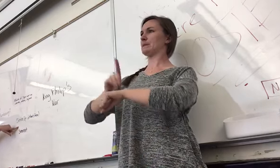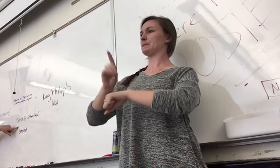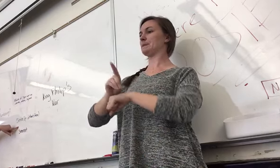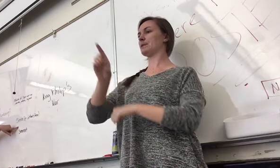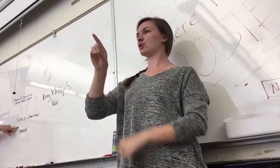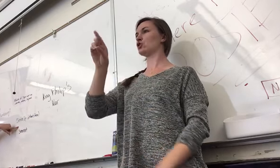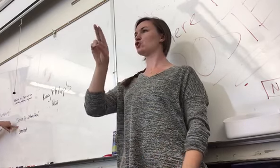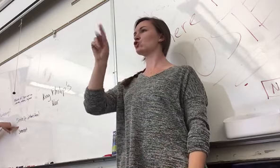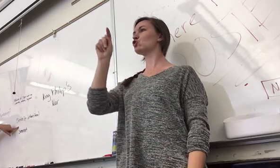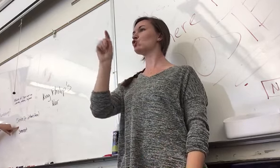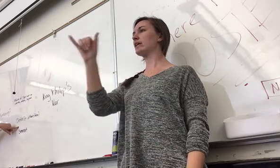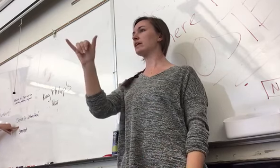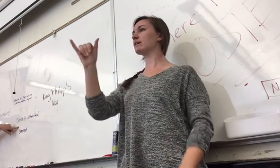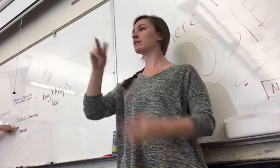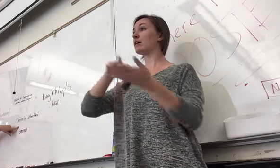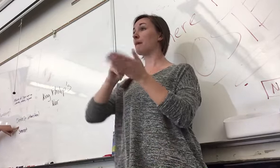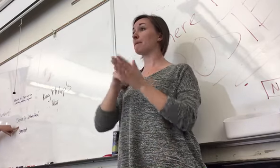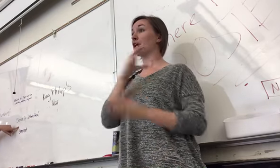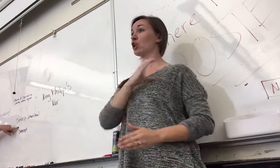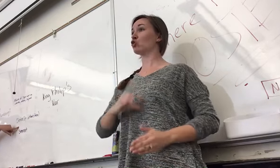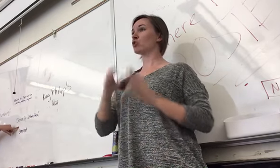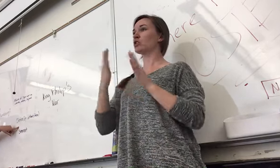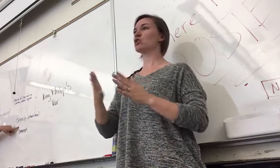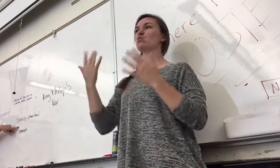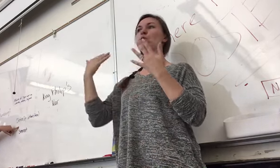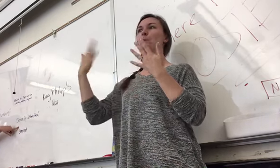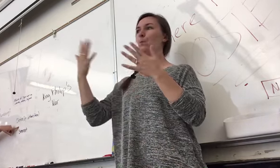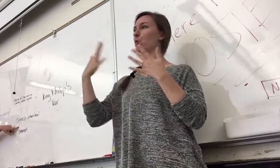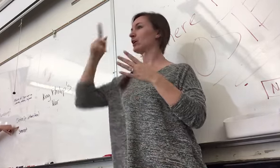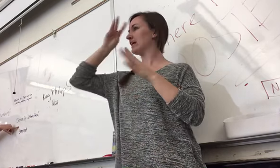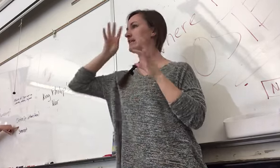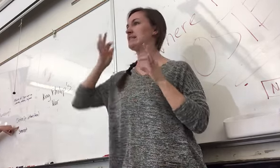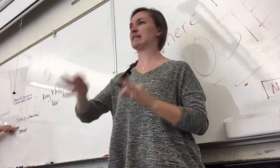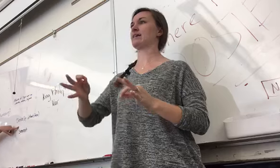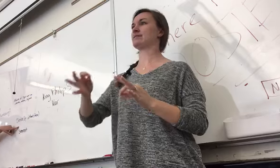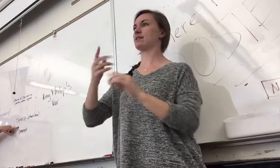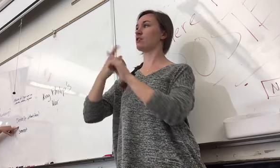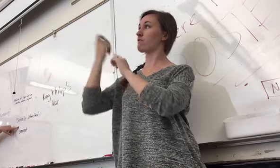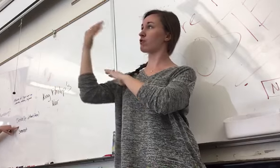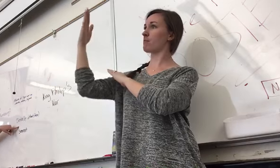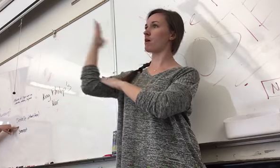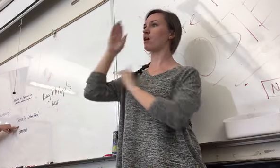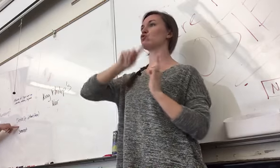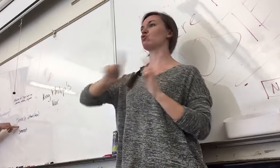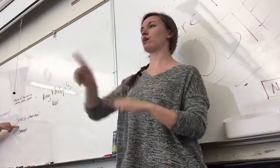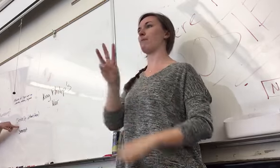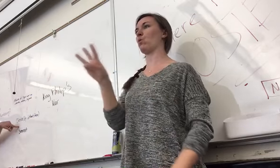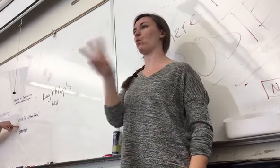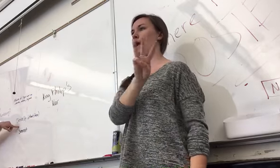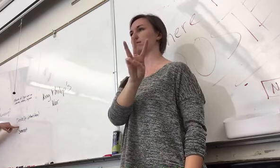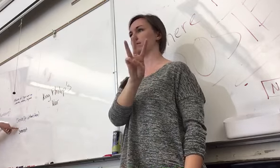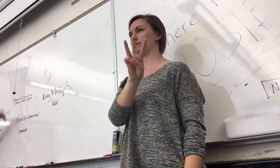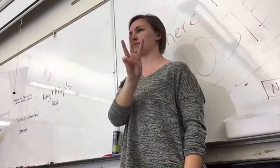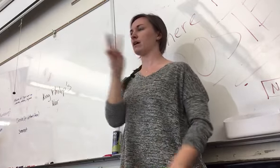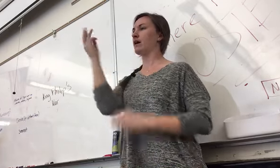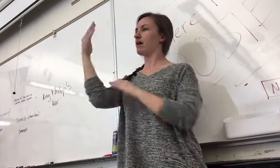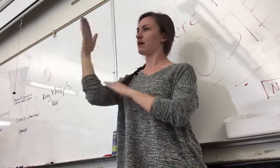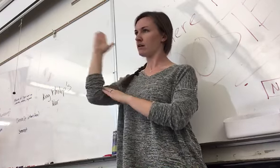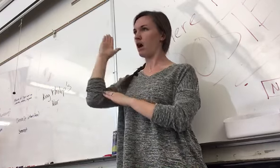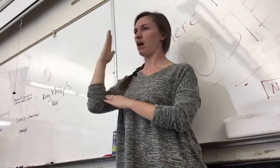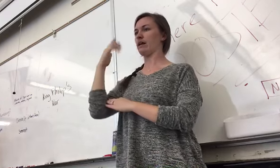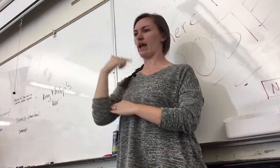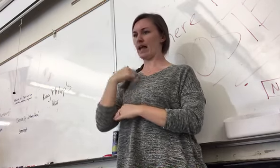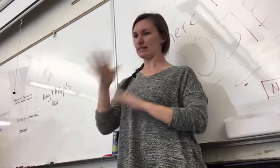idea that Christians were predestined by God to come west and come into the Americas. God has designed you to